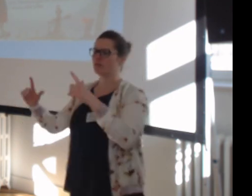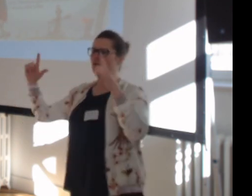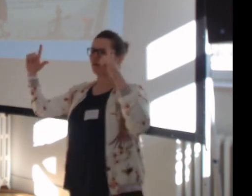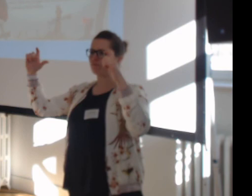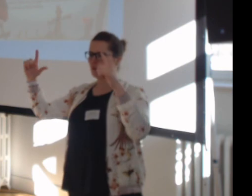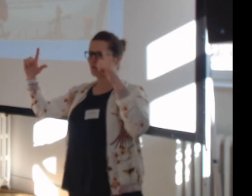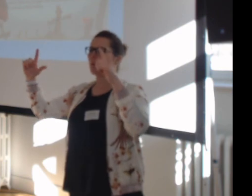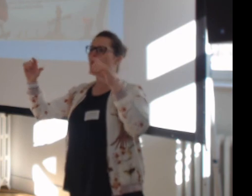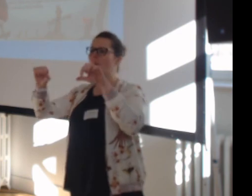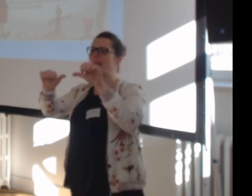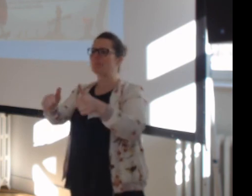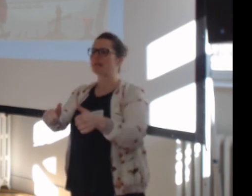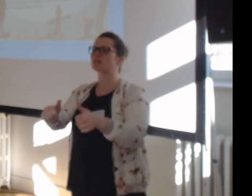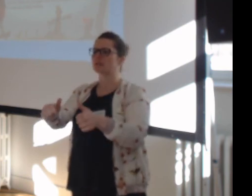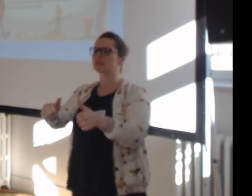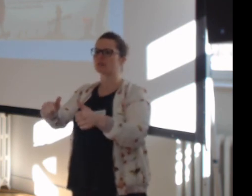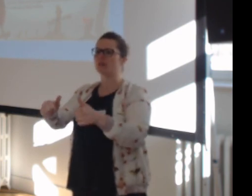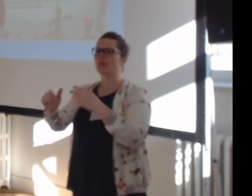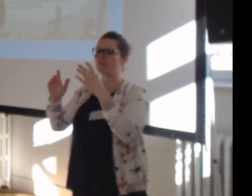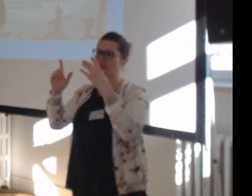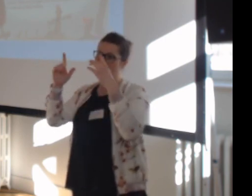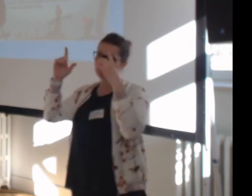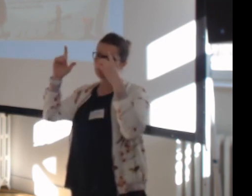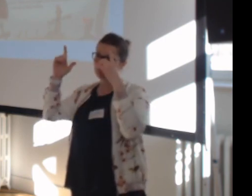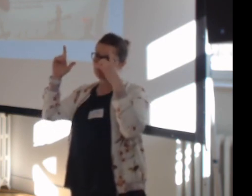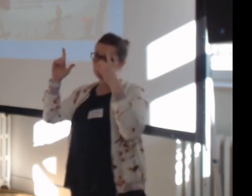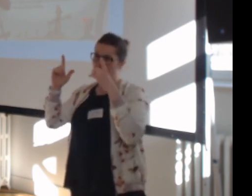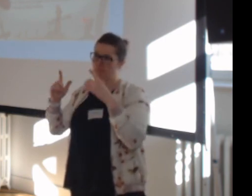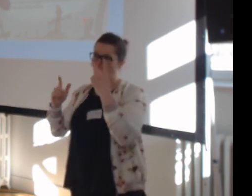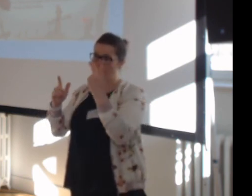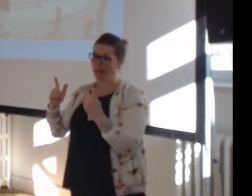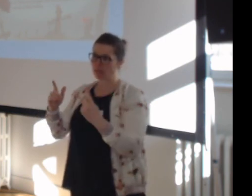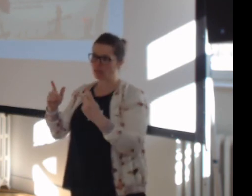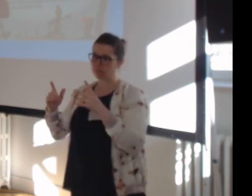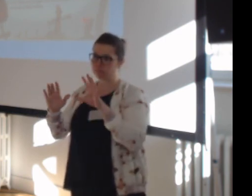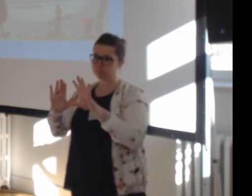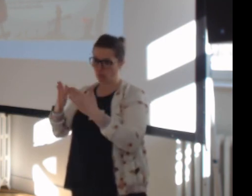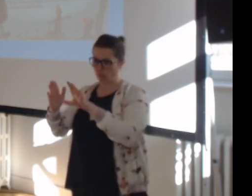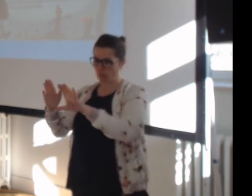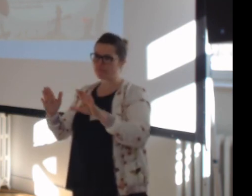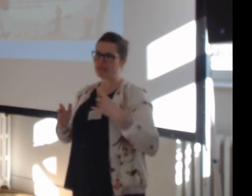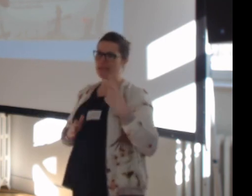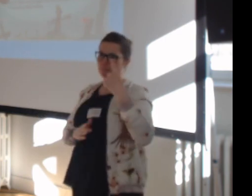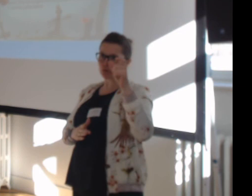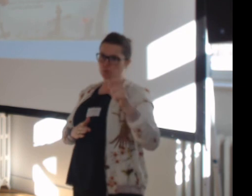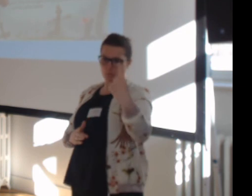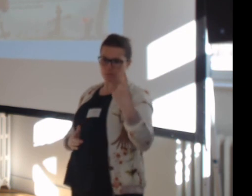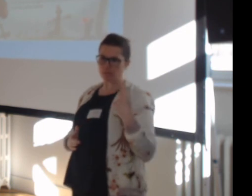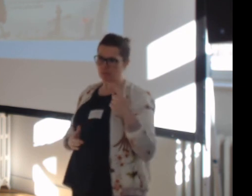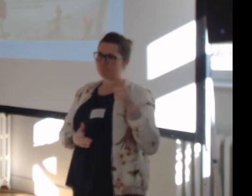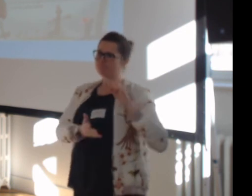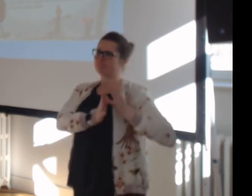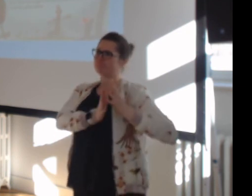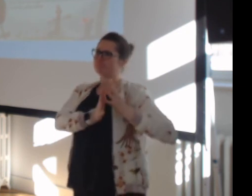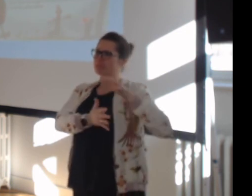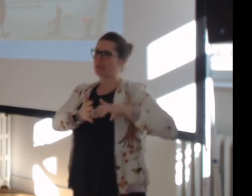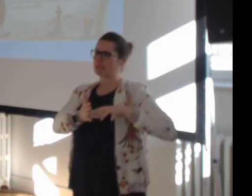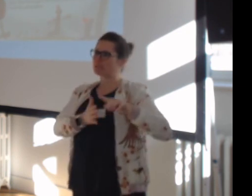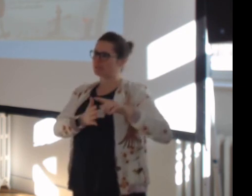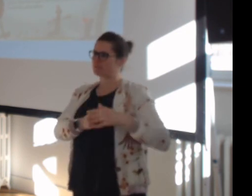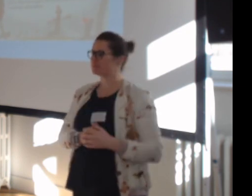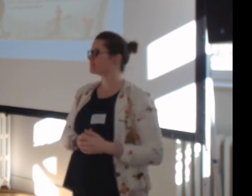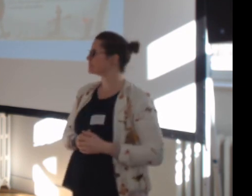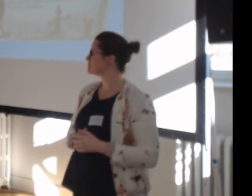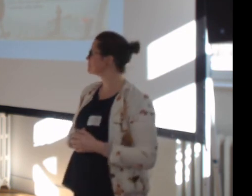picture, an image of a picture book, a children's book, and there is a person next to it, and he is signing the Es que el text. hermano